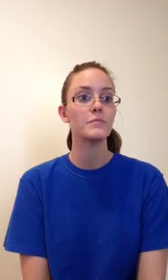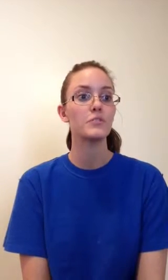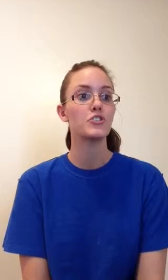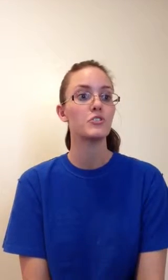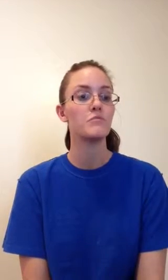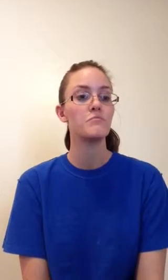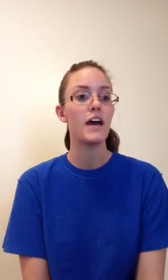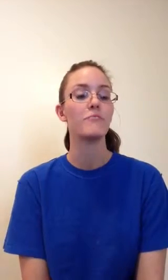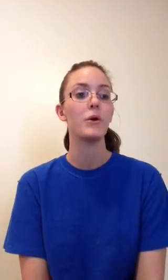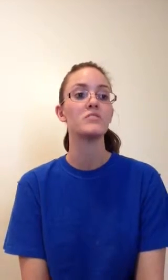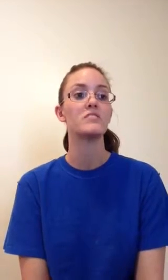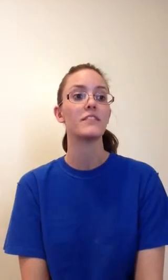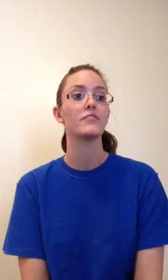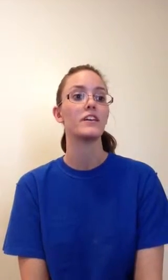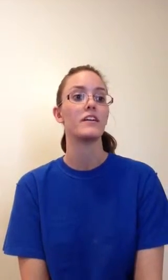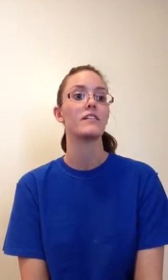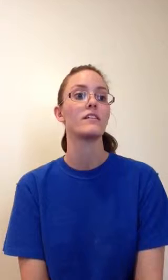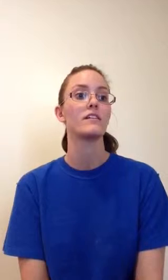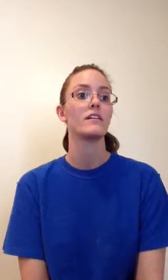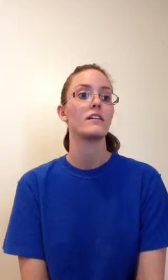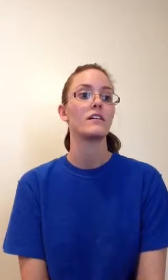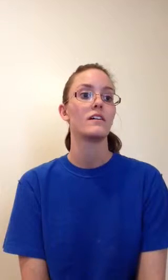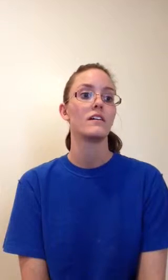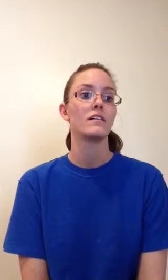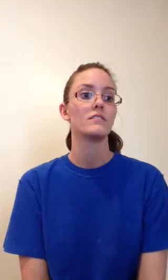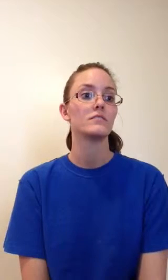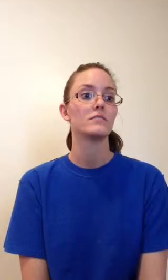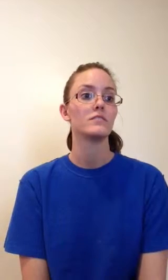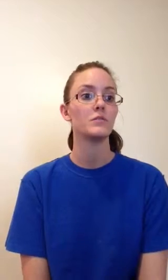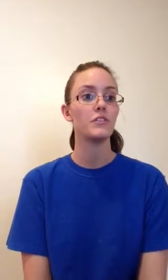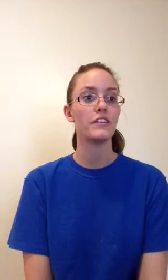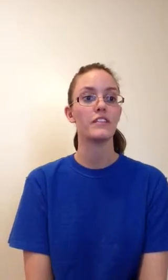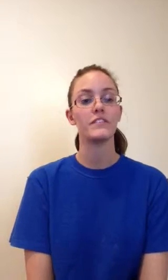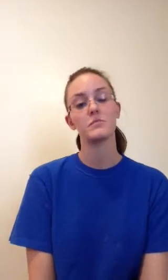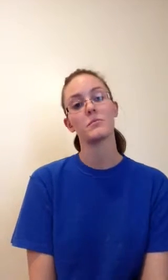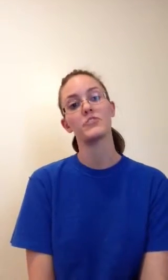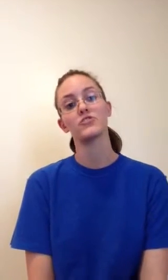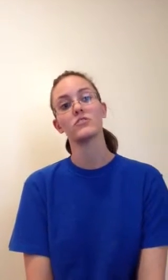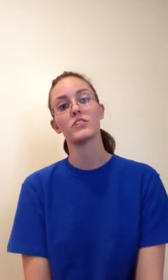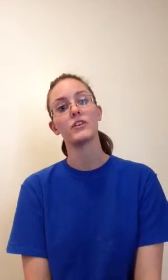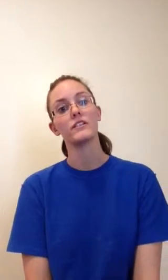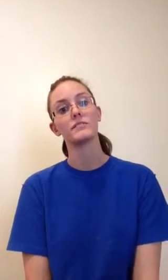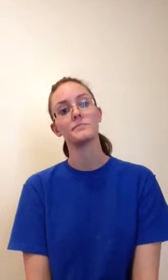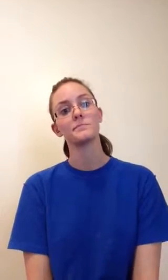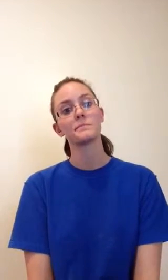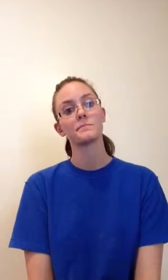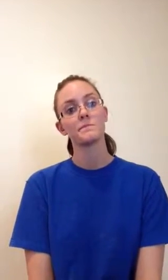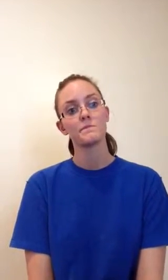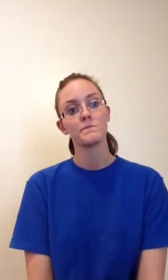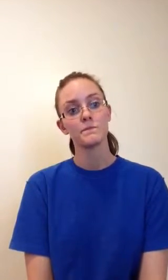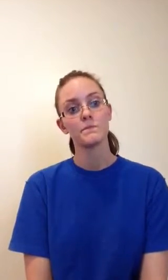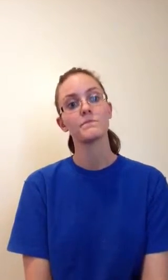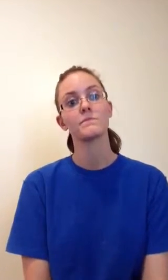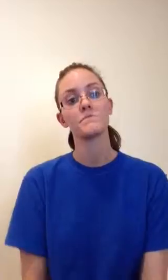Facebook should have posts every day. What do you think the Facebook page should look like, you guys? Maybe make a Facebook